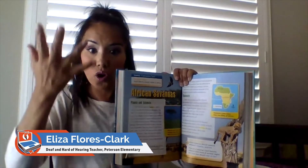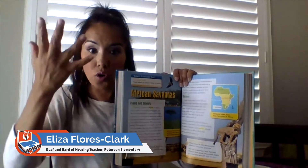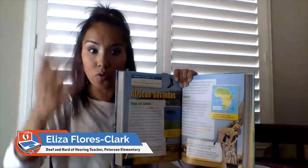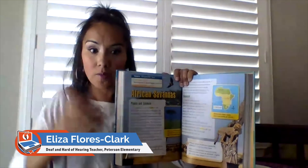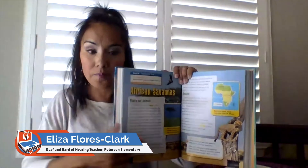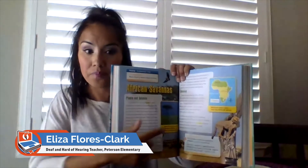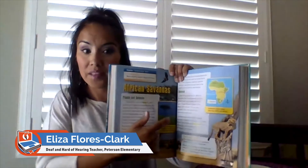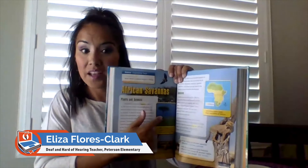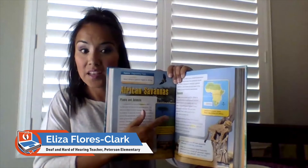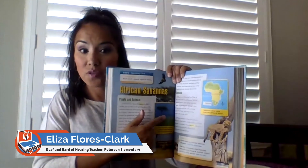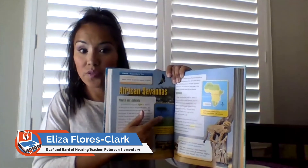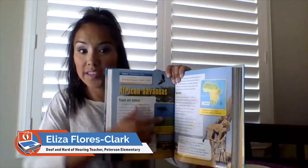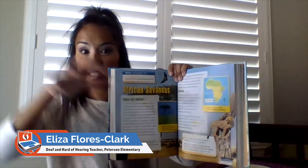grow.